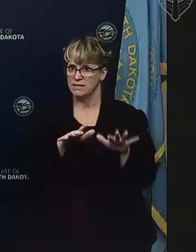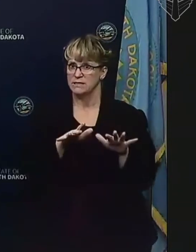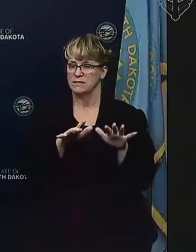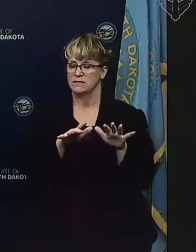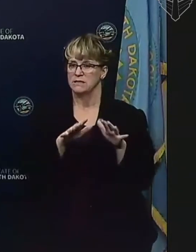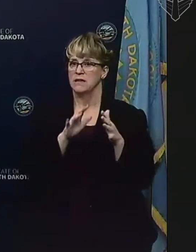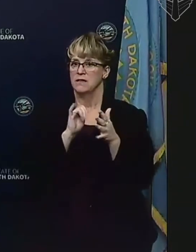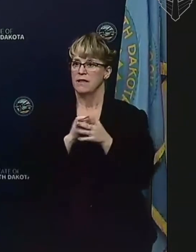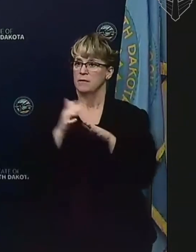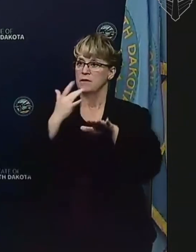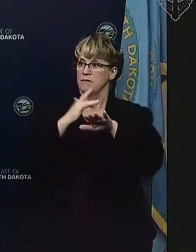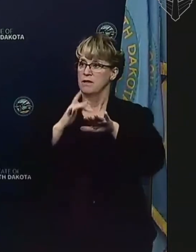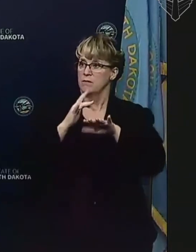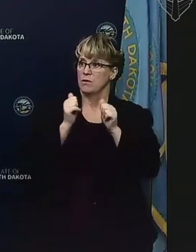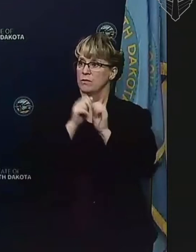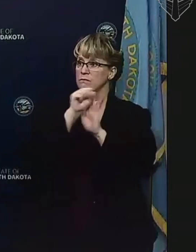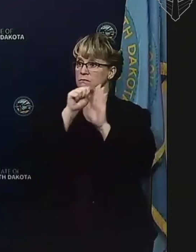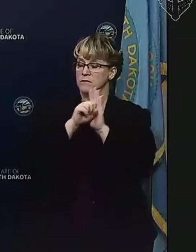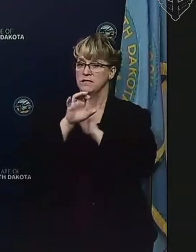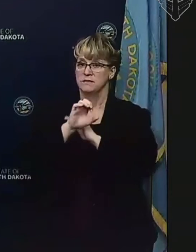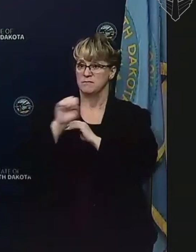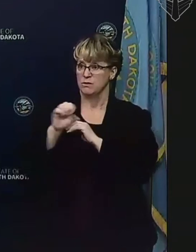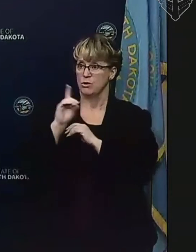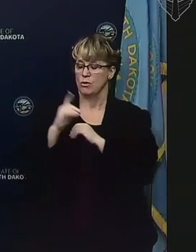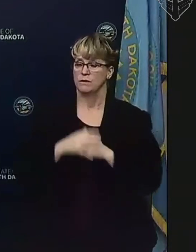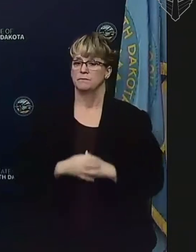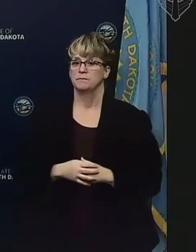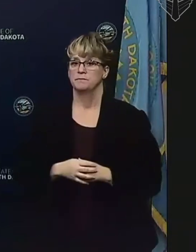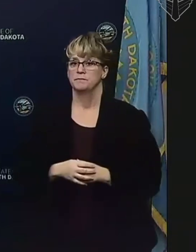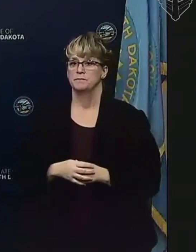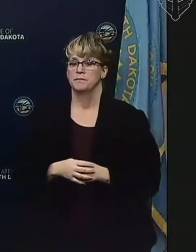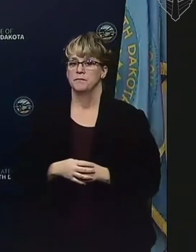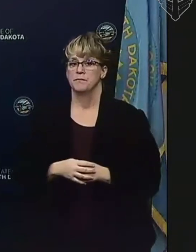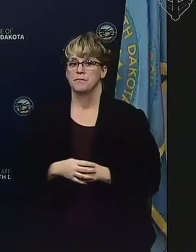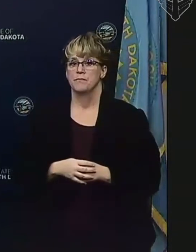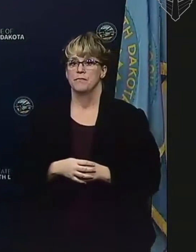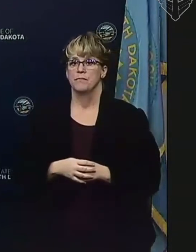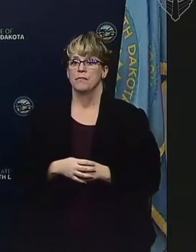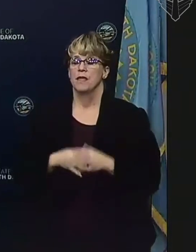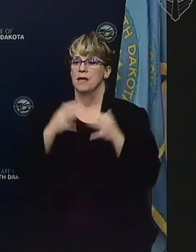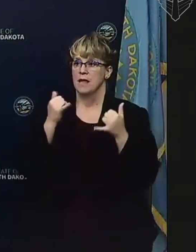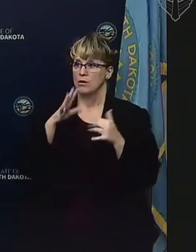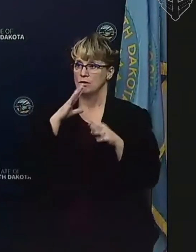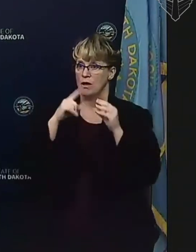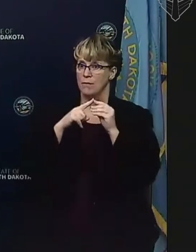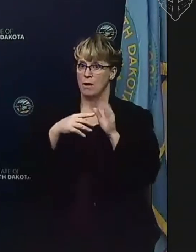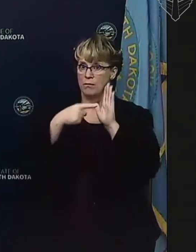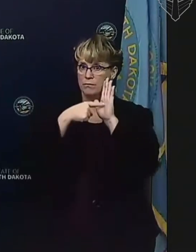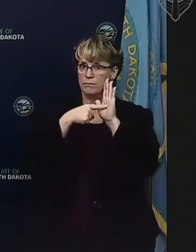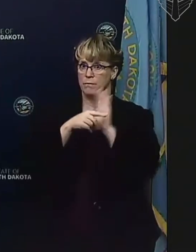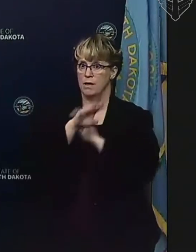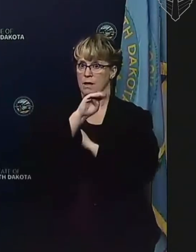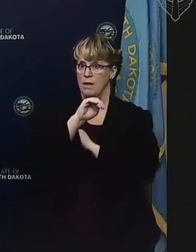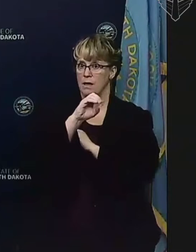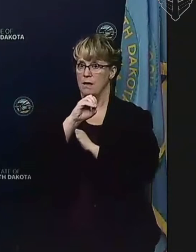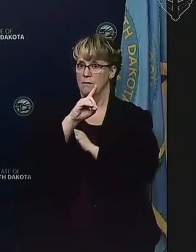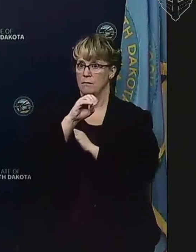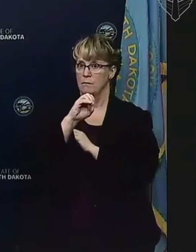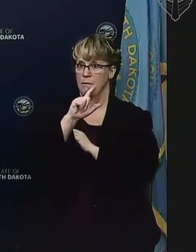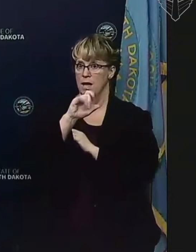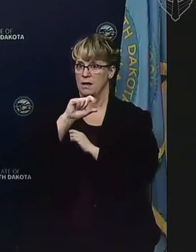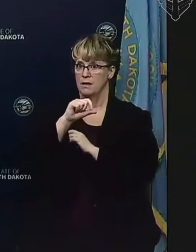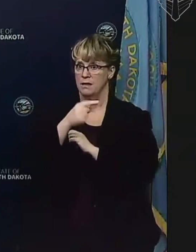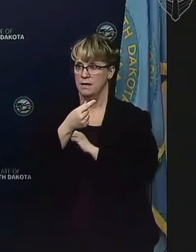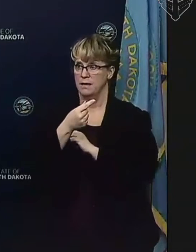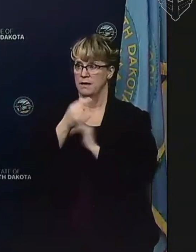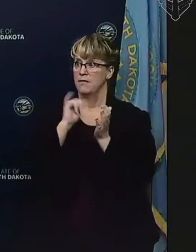that will be available throughout the state of South Dakota. Now, we wanted to talk a little bit about modeling, and I want you to remember that modeling